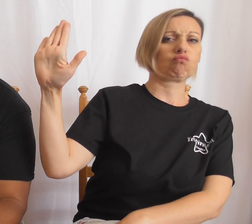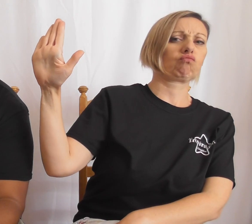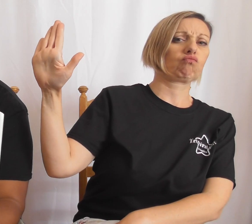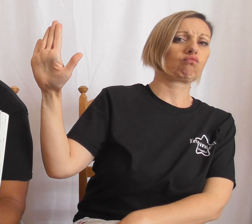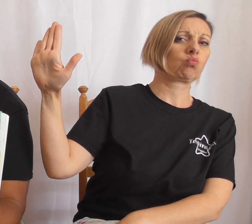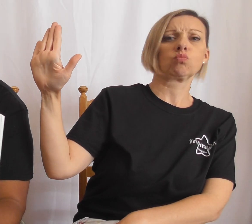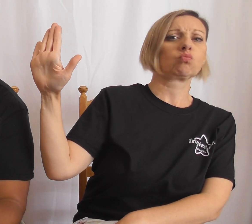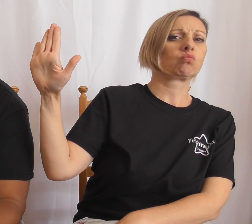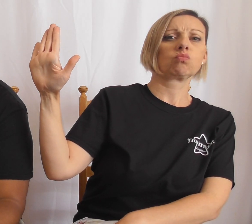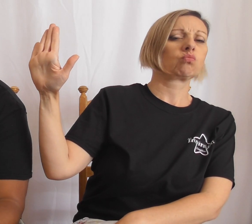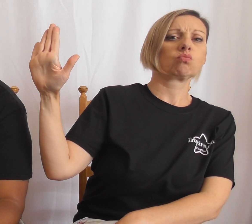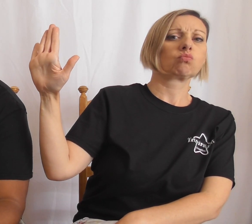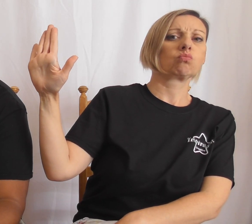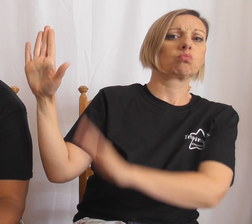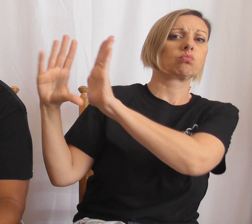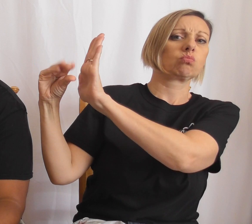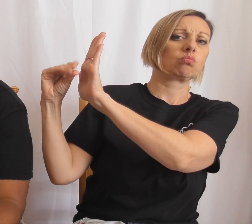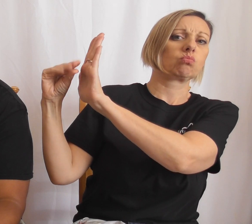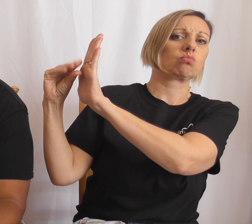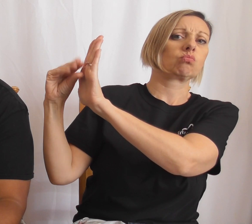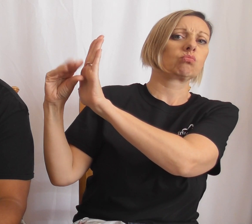Now George is saying no.